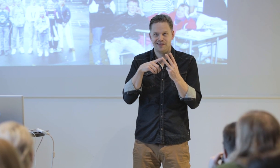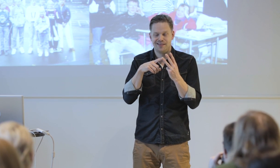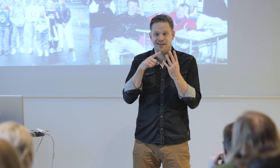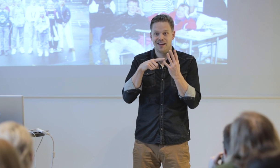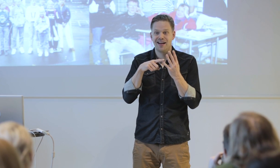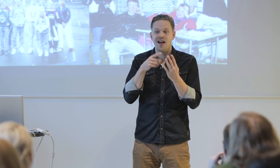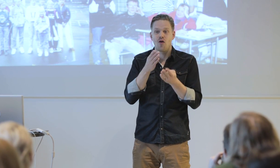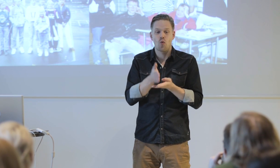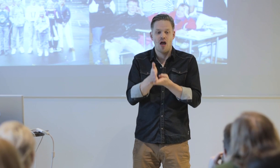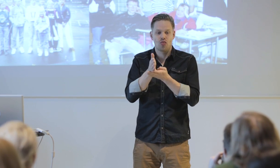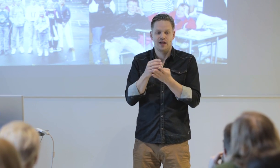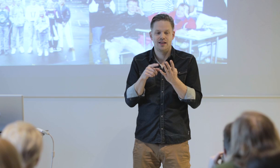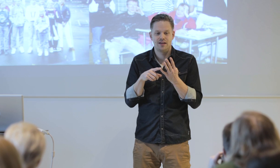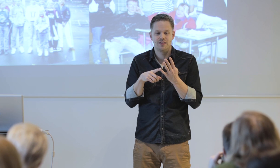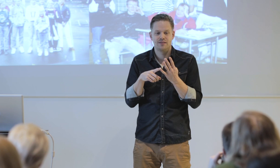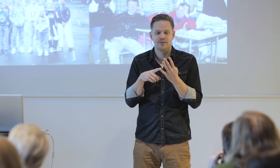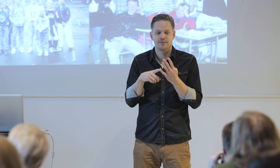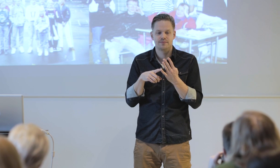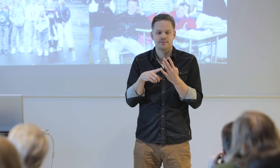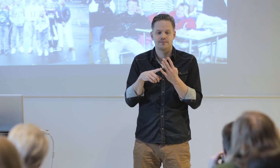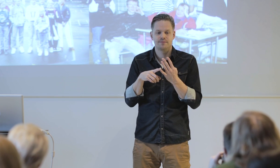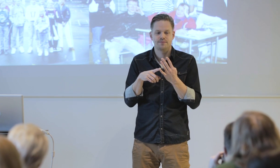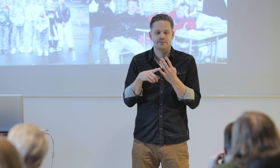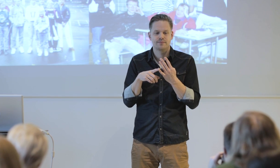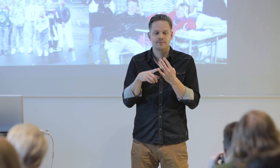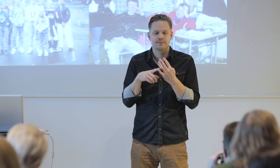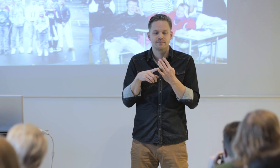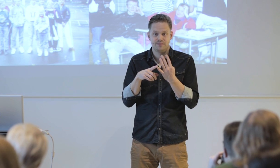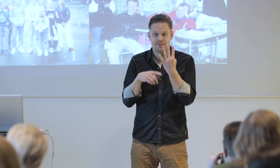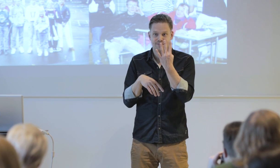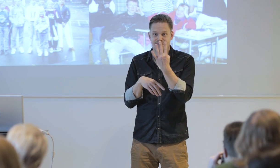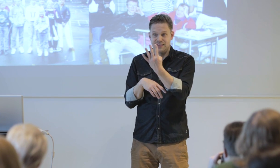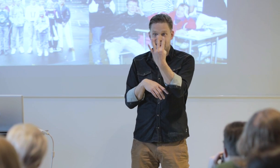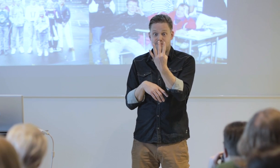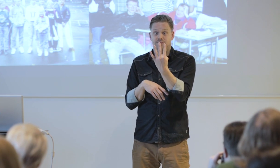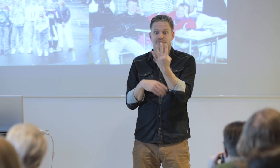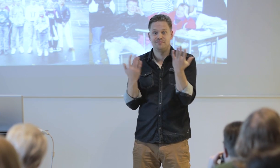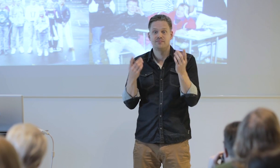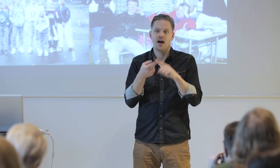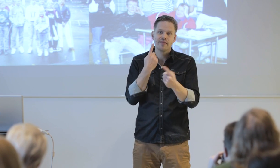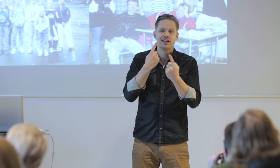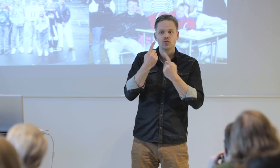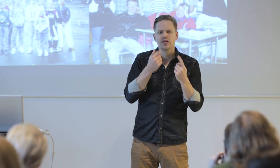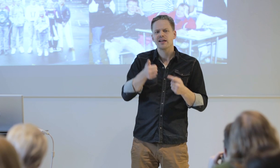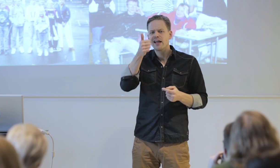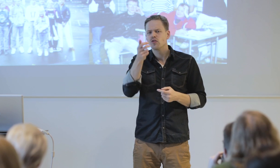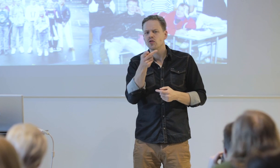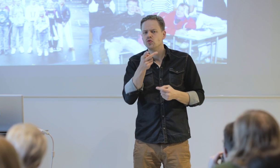also, and also the school curator. So there's four people there, and we're discussing